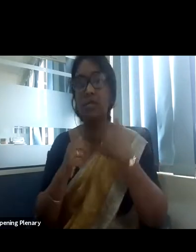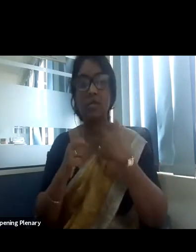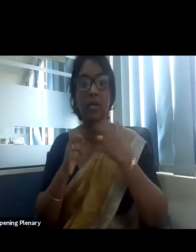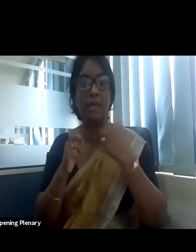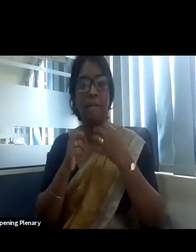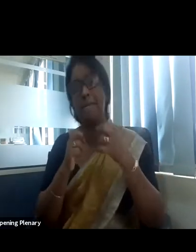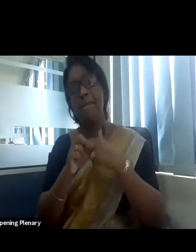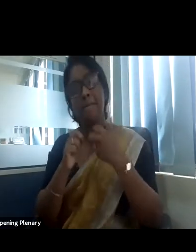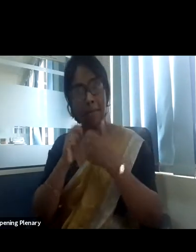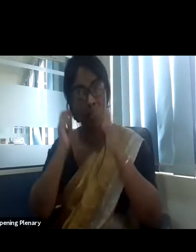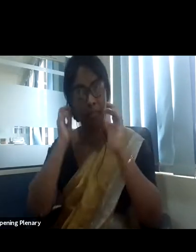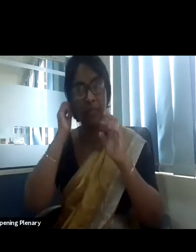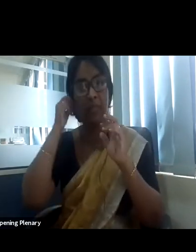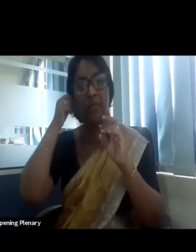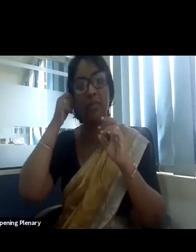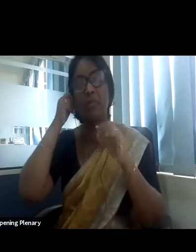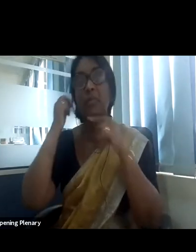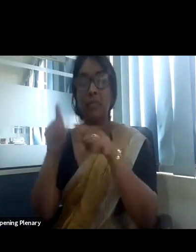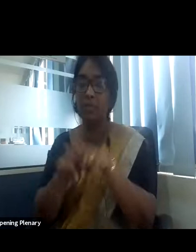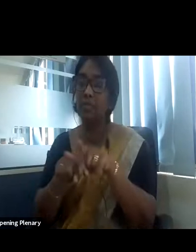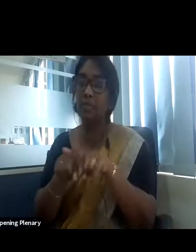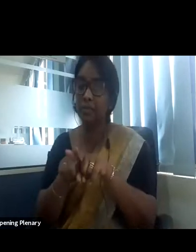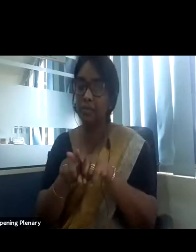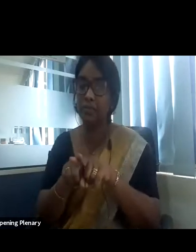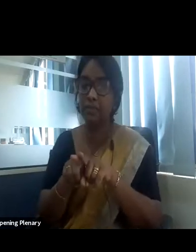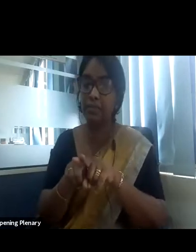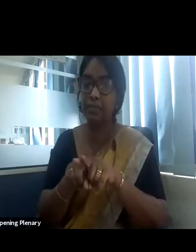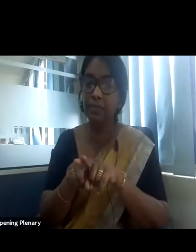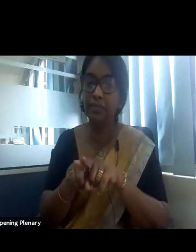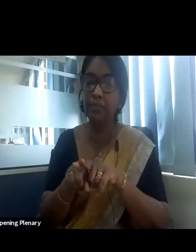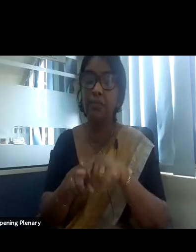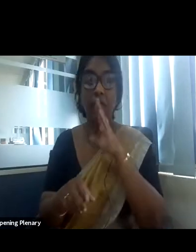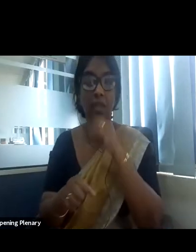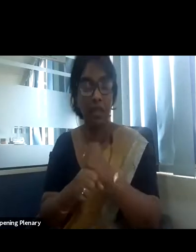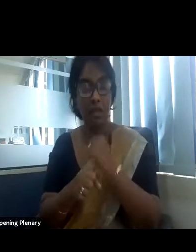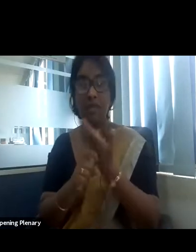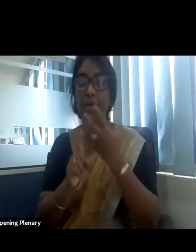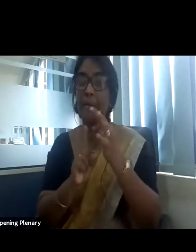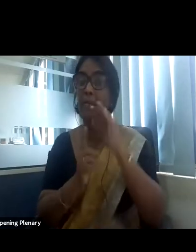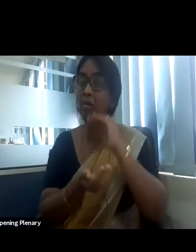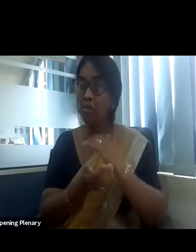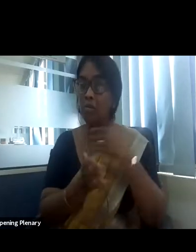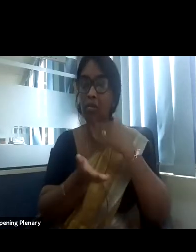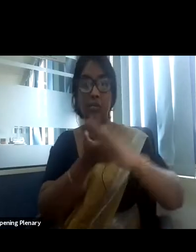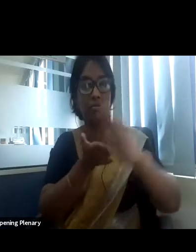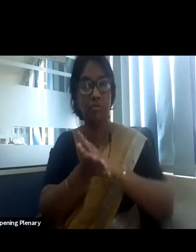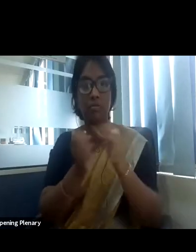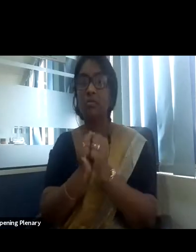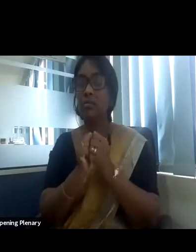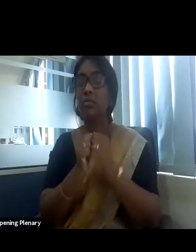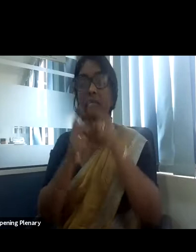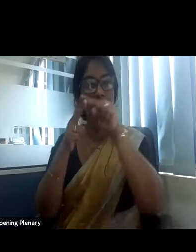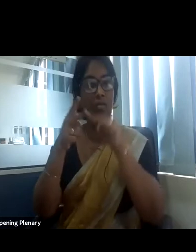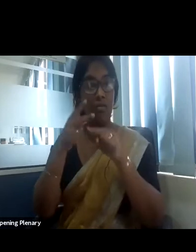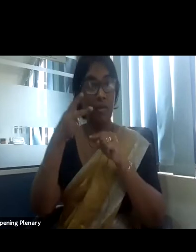sides to collaboration between public and private sectors, two sides of maybe the same coin, and reflect a little bit